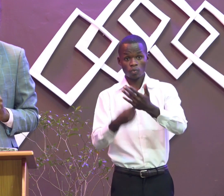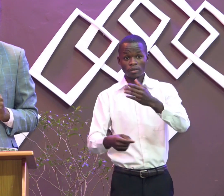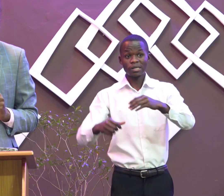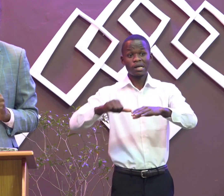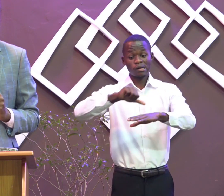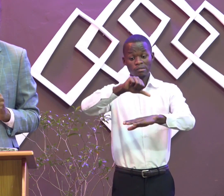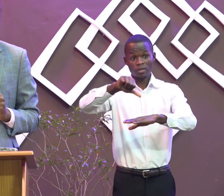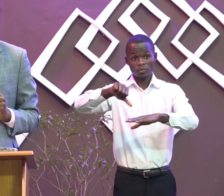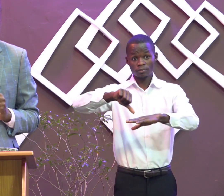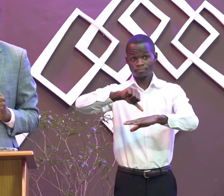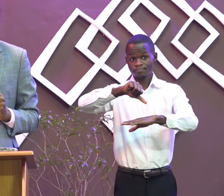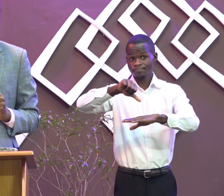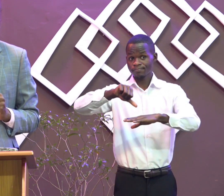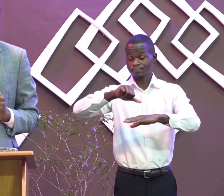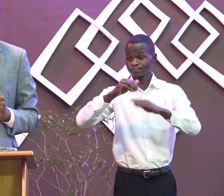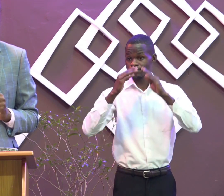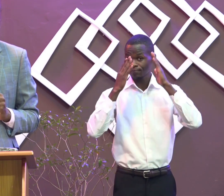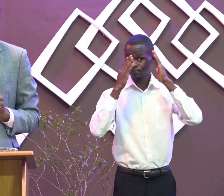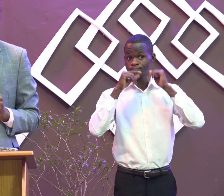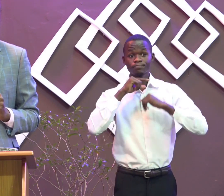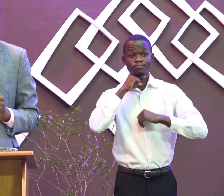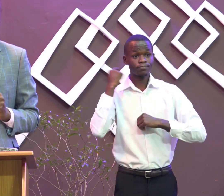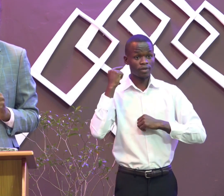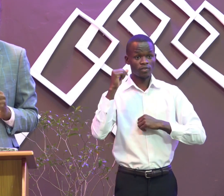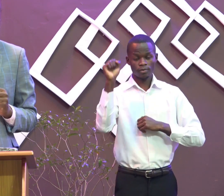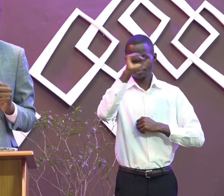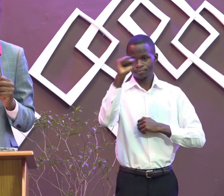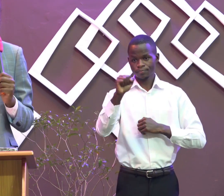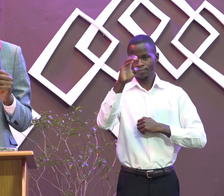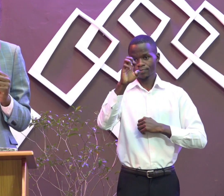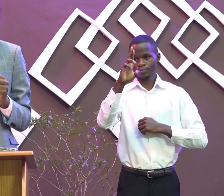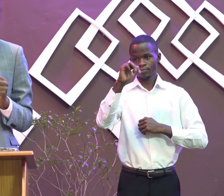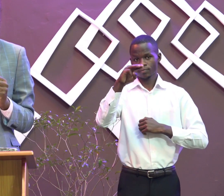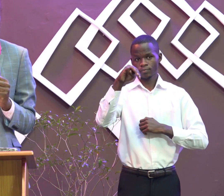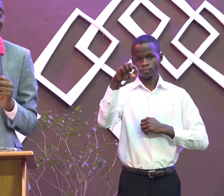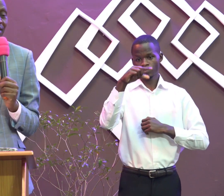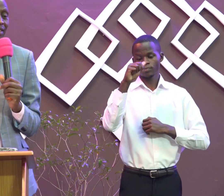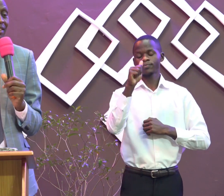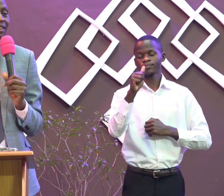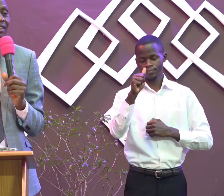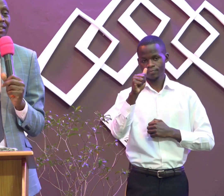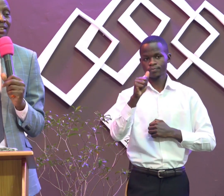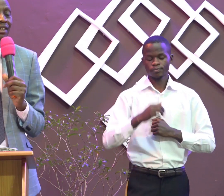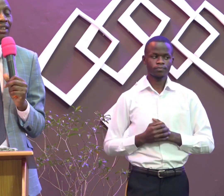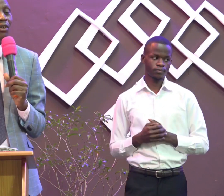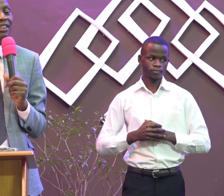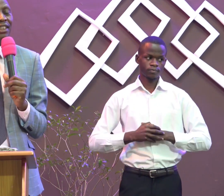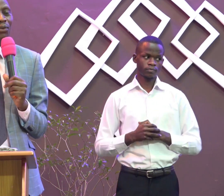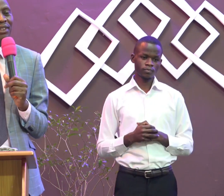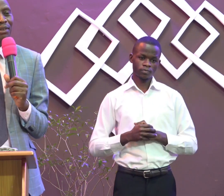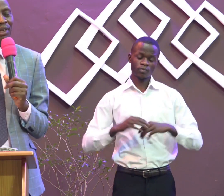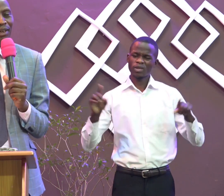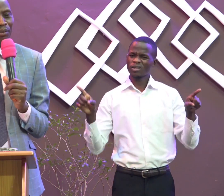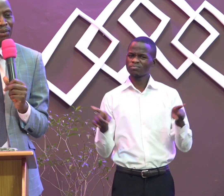is going to sit in his position, and maybe after some time we will come and do the anointing part. Era